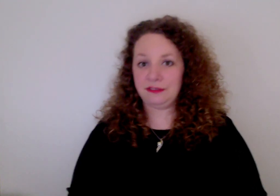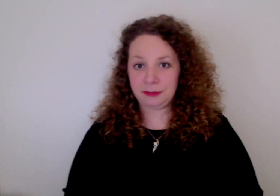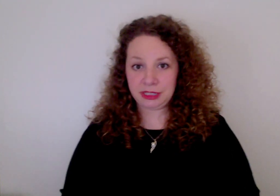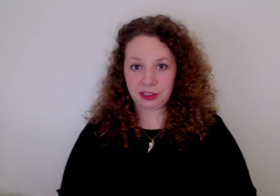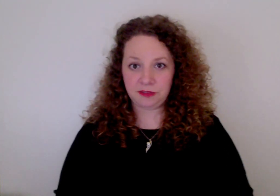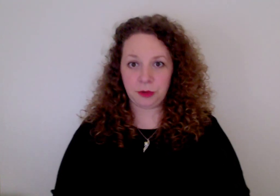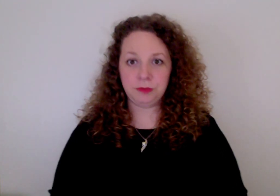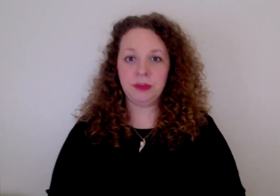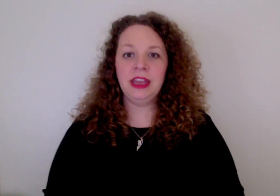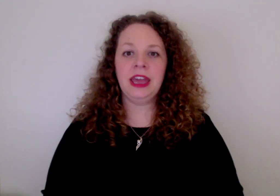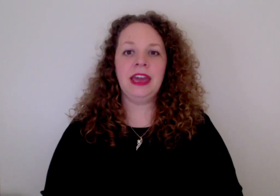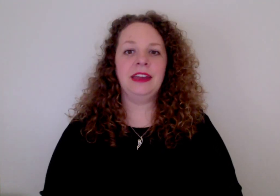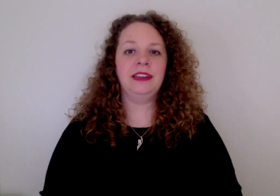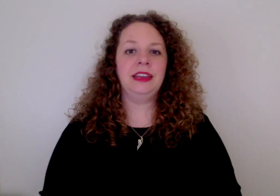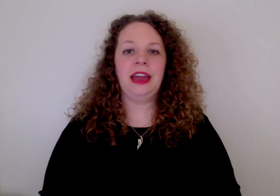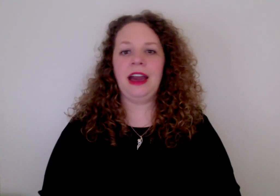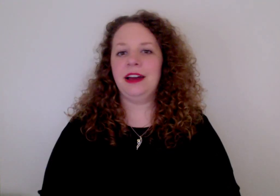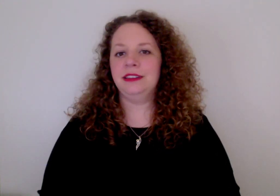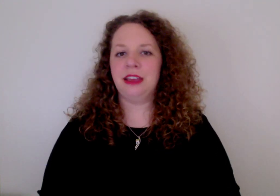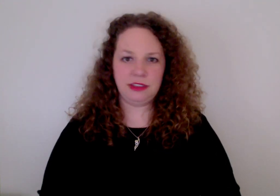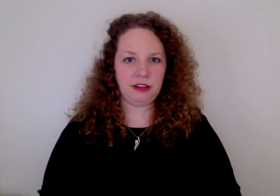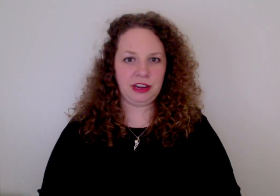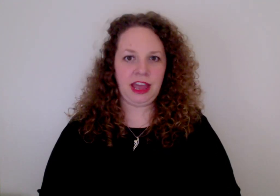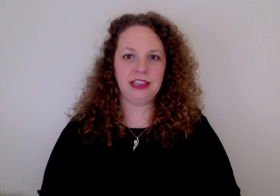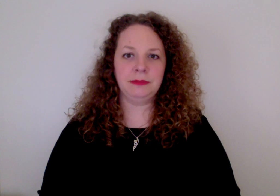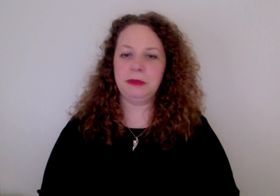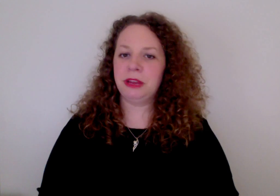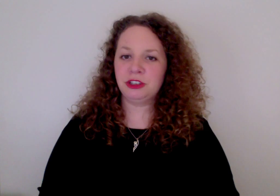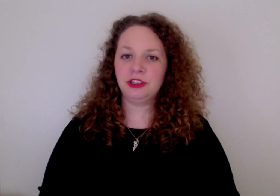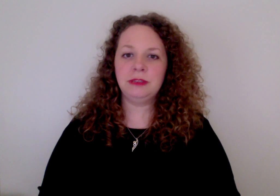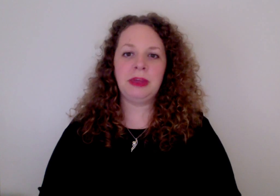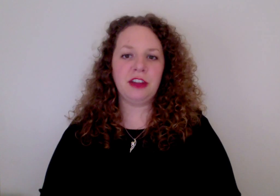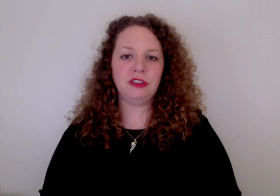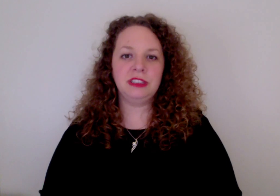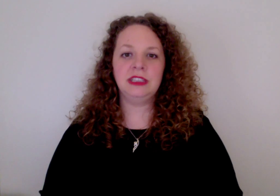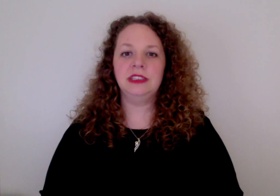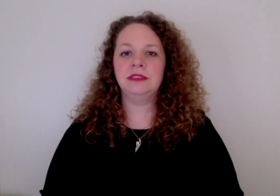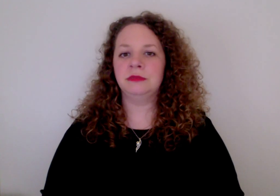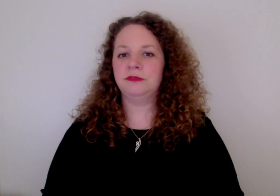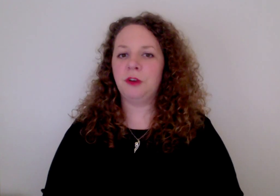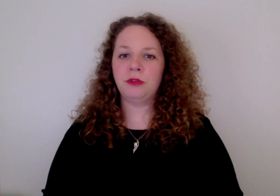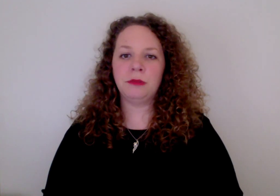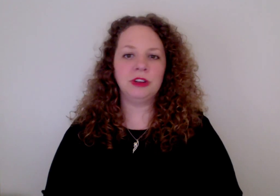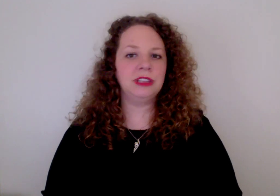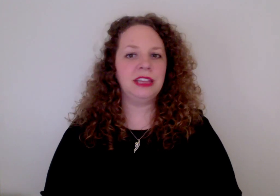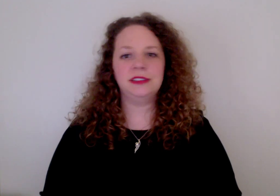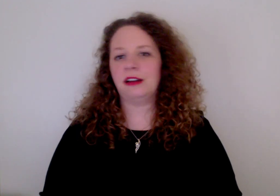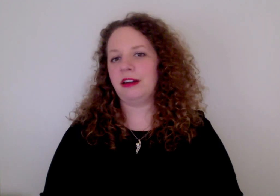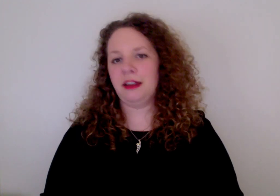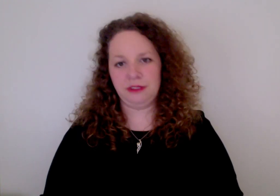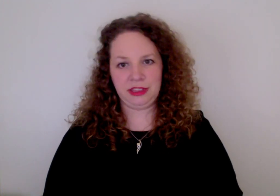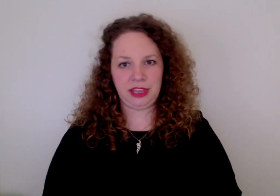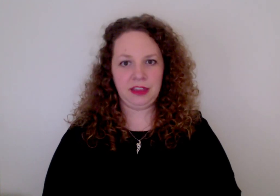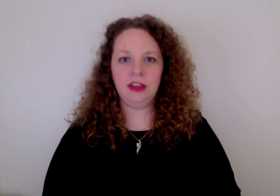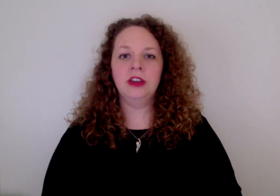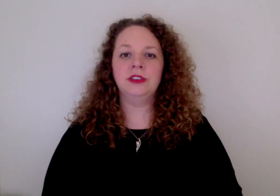my cell phone, and it has everything on it. It has my pictures, my addresses, phone numbers, it's got everything.